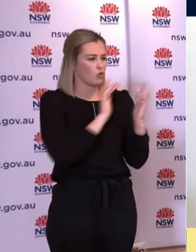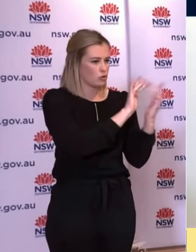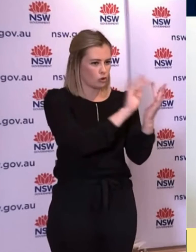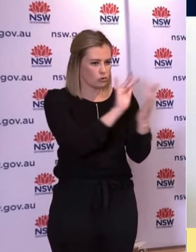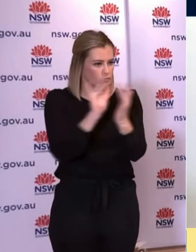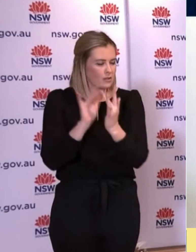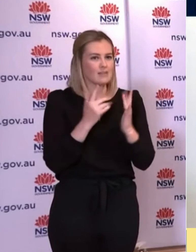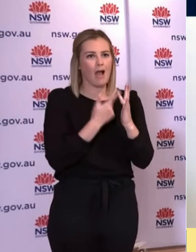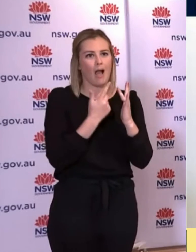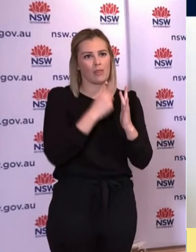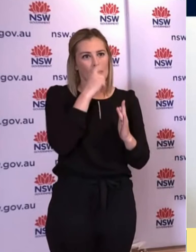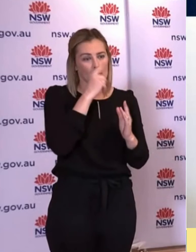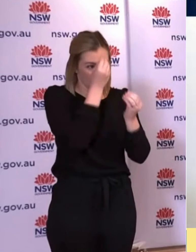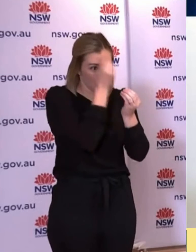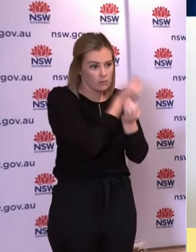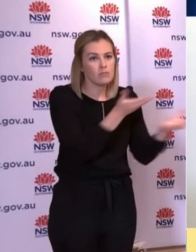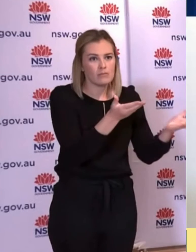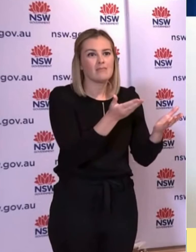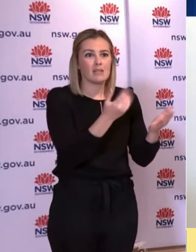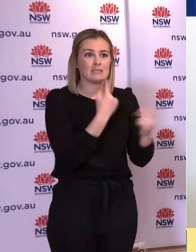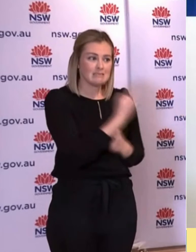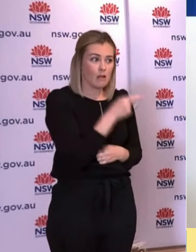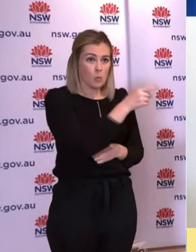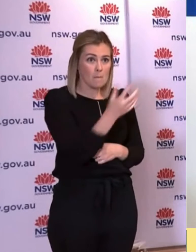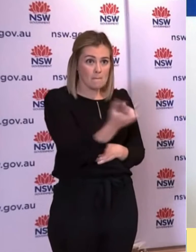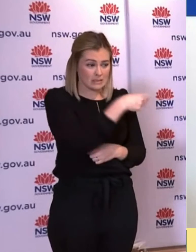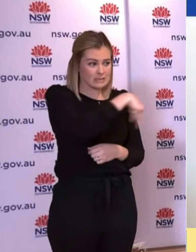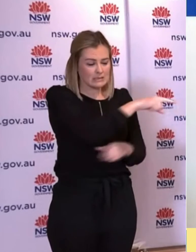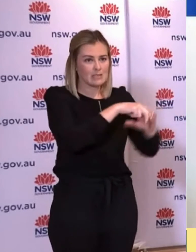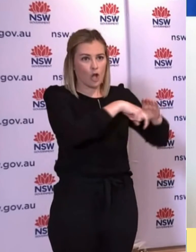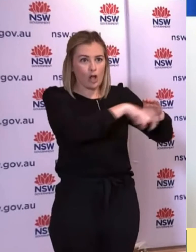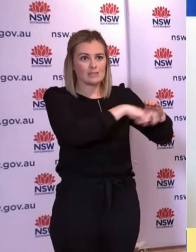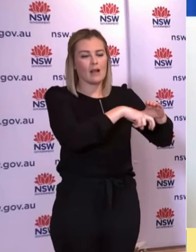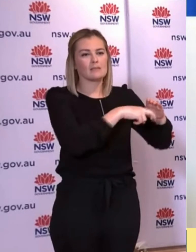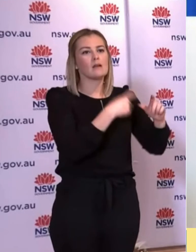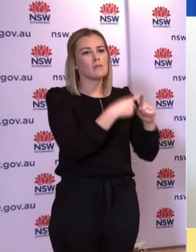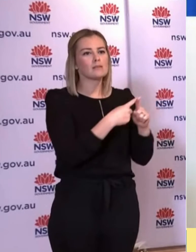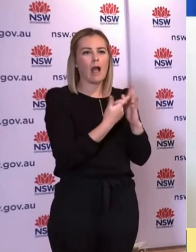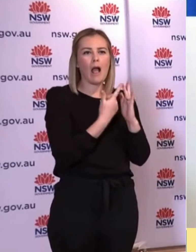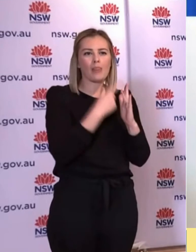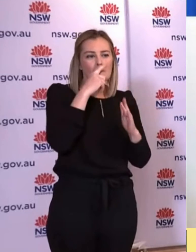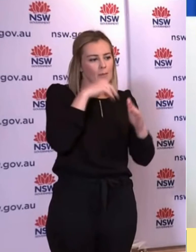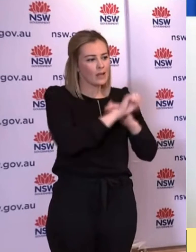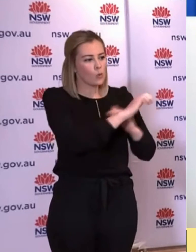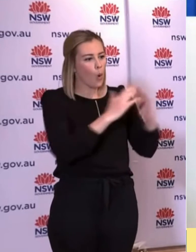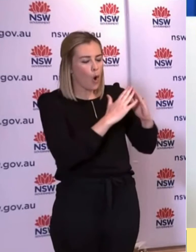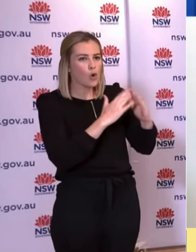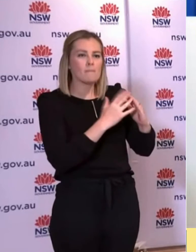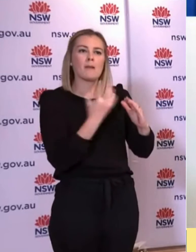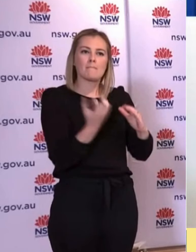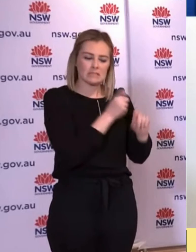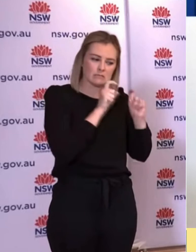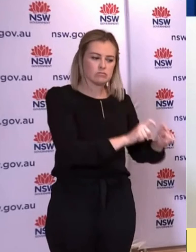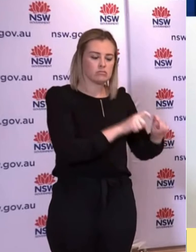that information as well to continue to self-isolate, notify their household contacts, anyone who they've been in contact